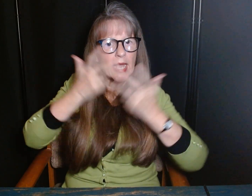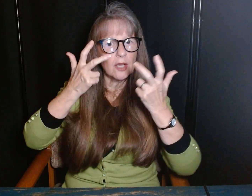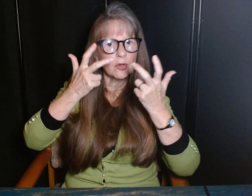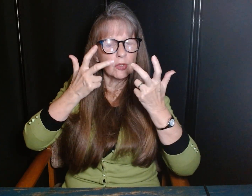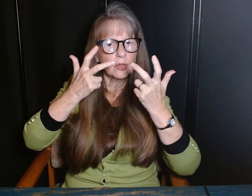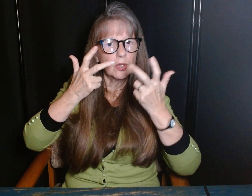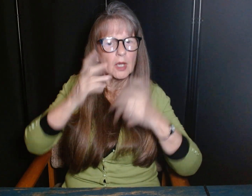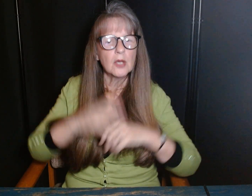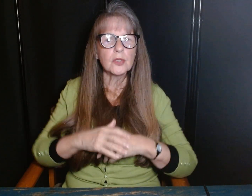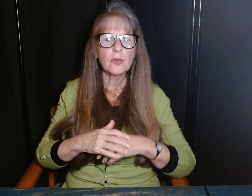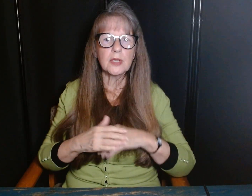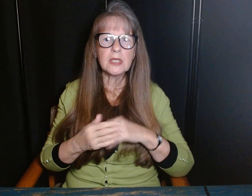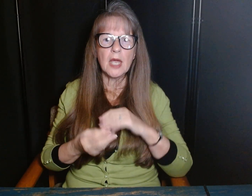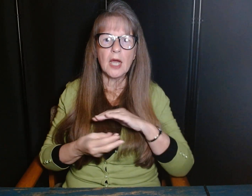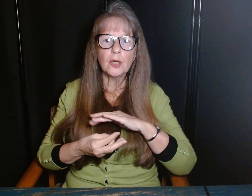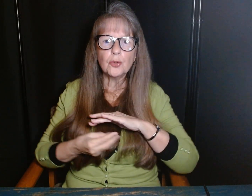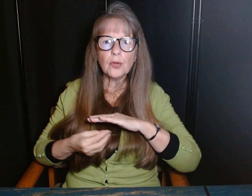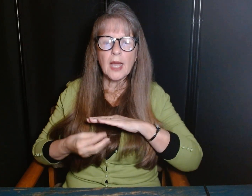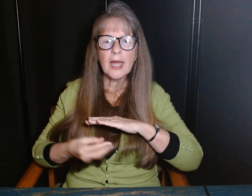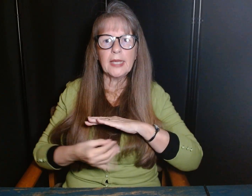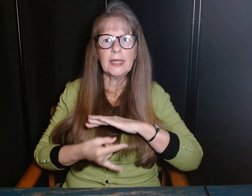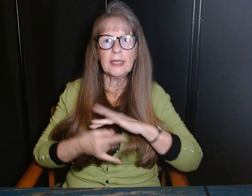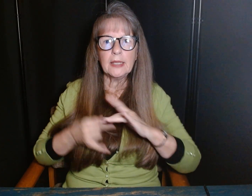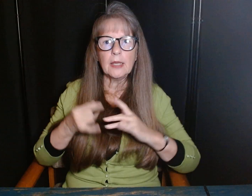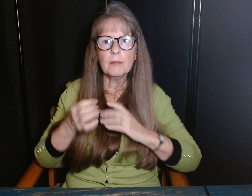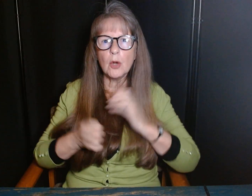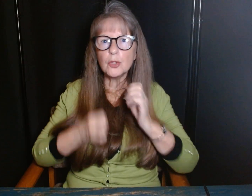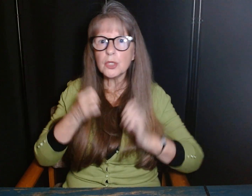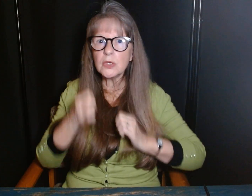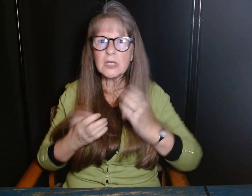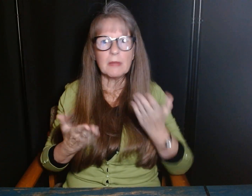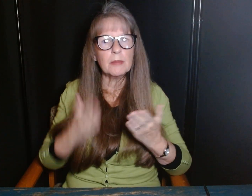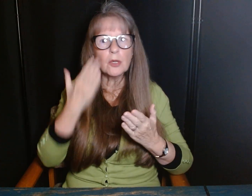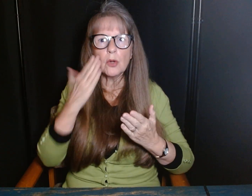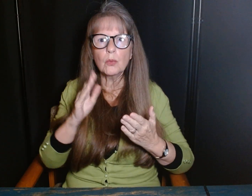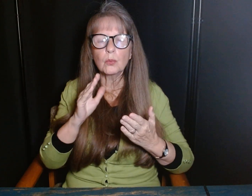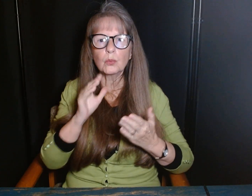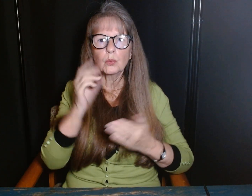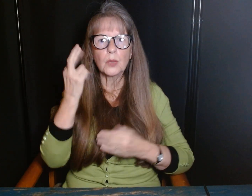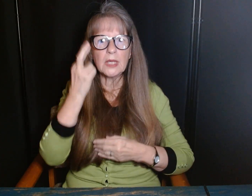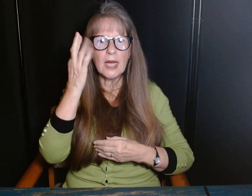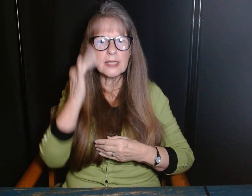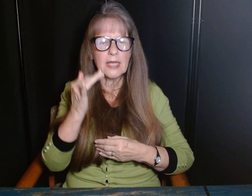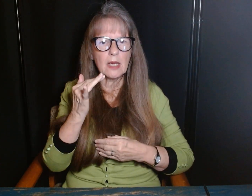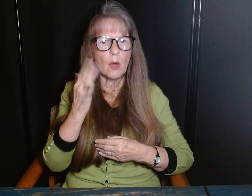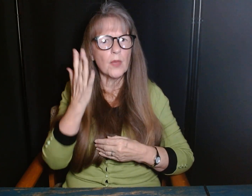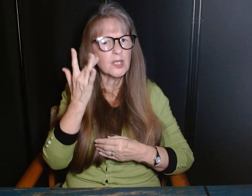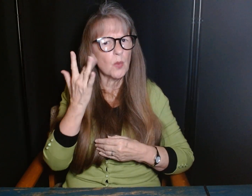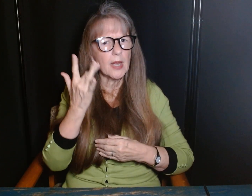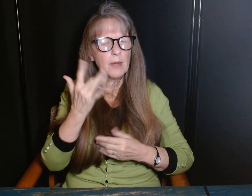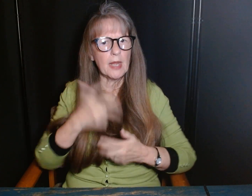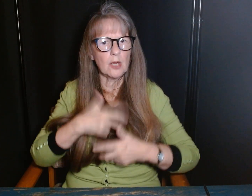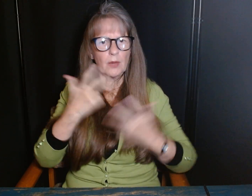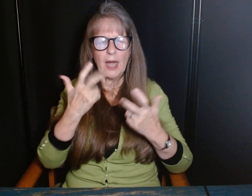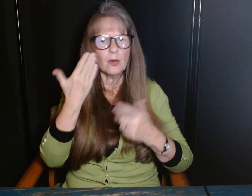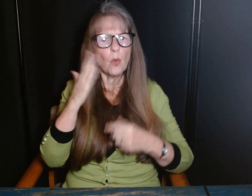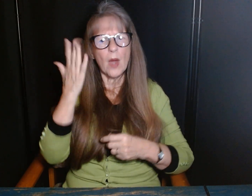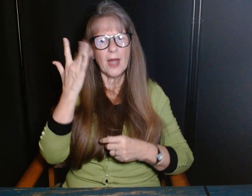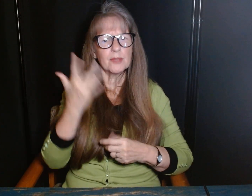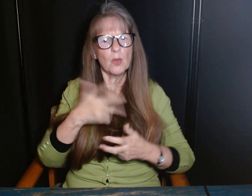anger. So these underlying emotions that maybe you don't realize that, oh, that's why I'm angry. I don't know why I'm so